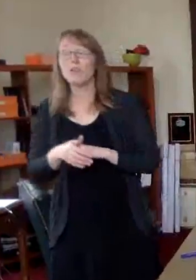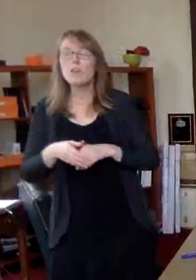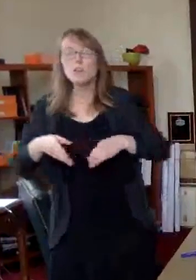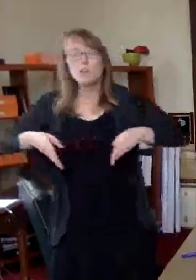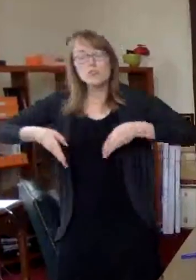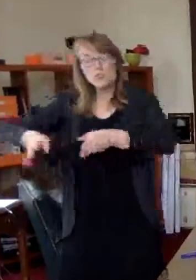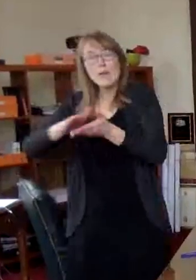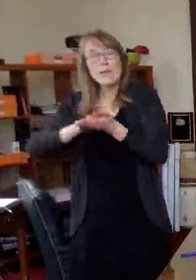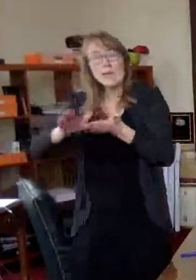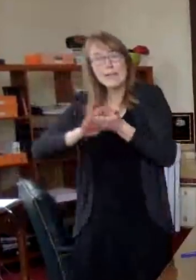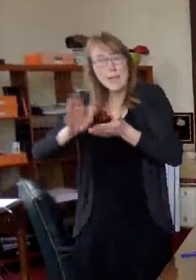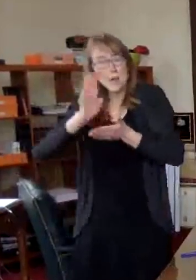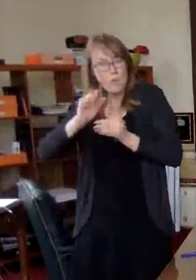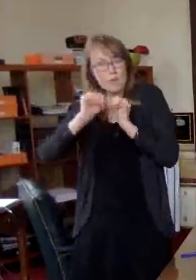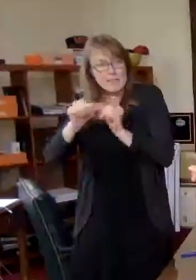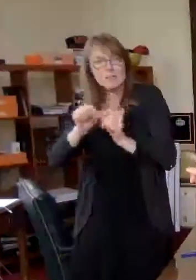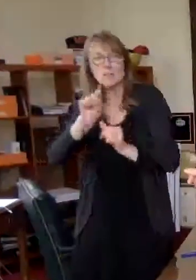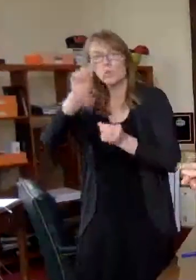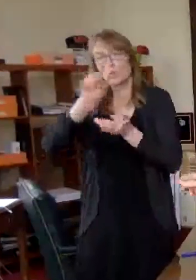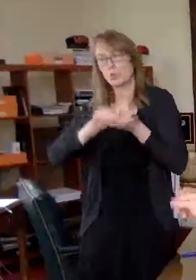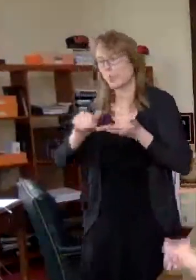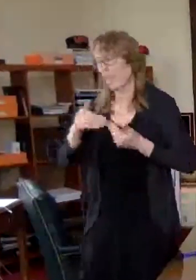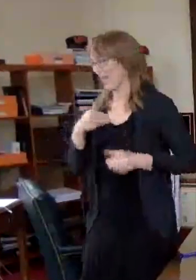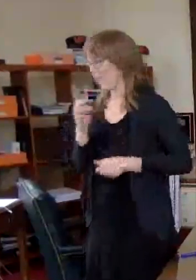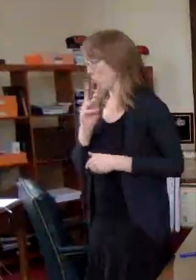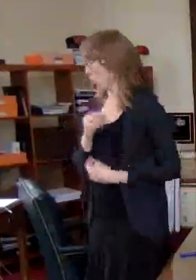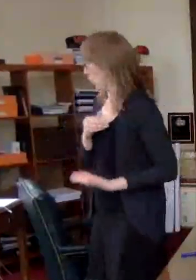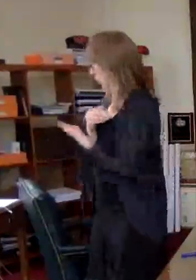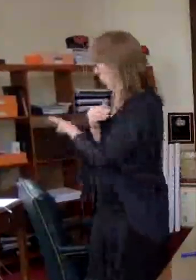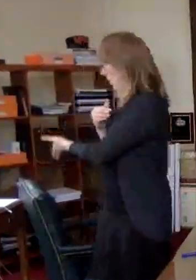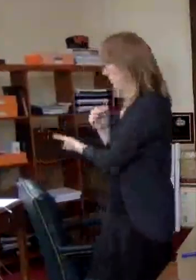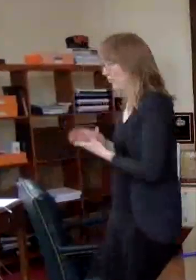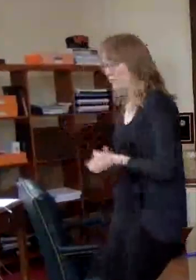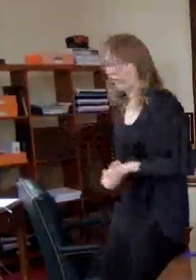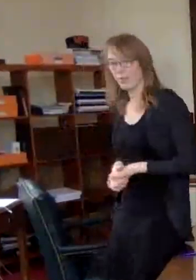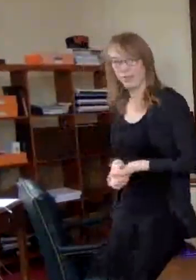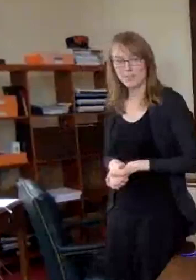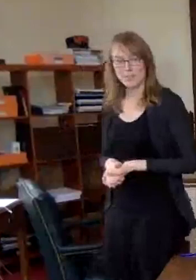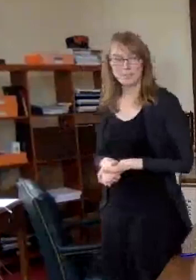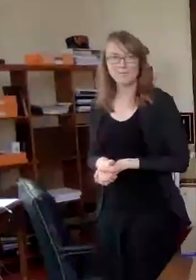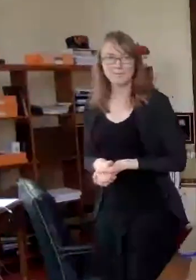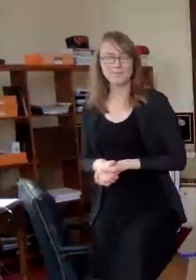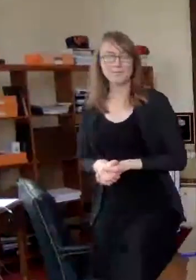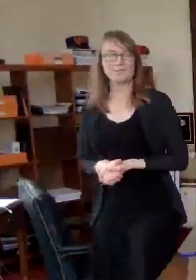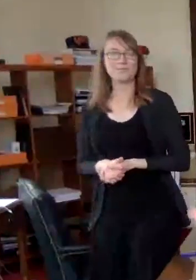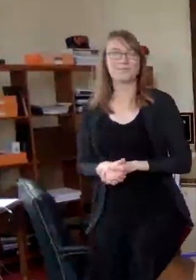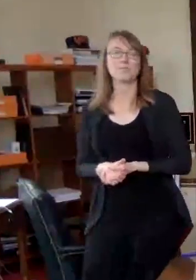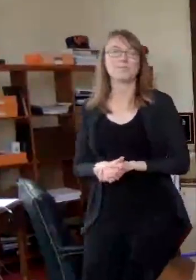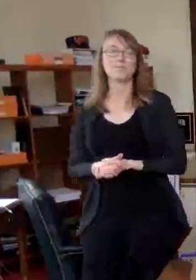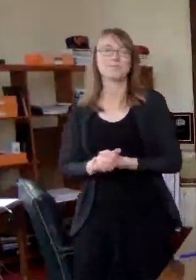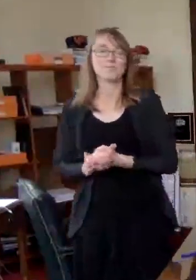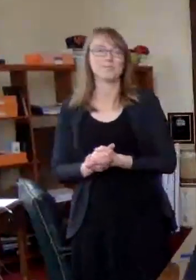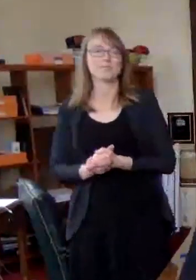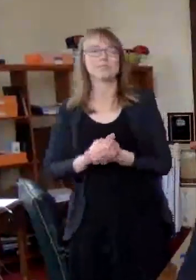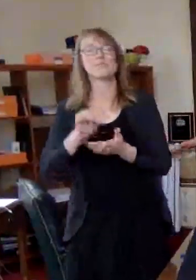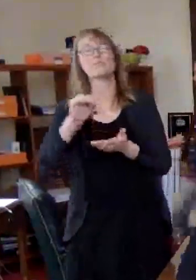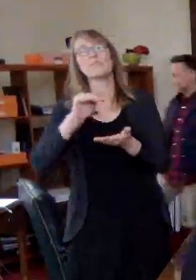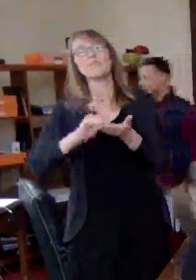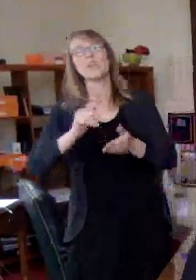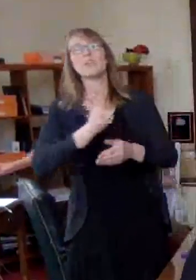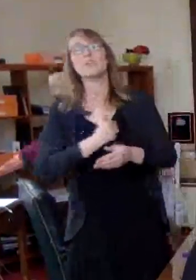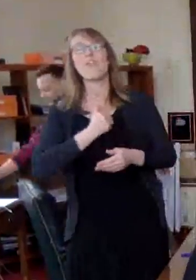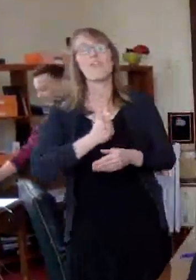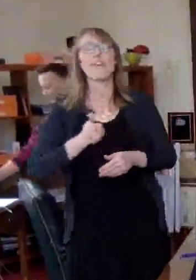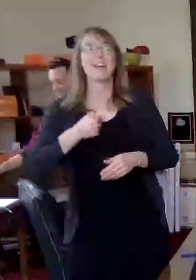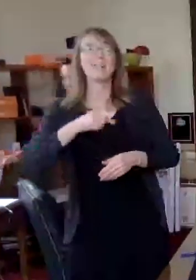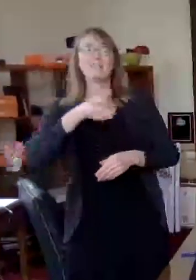is street cleaning. We're getting Excuse me, I've got water right there. grab it. Thank you. Sorry about that, guys. If I